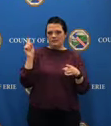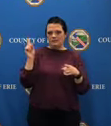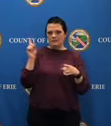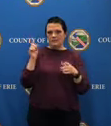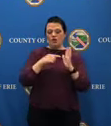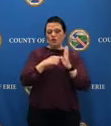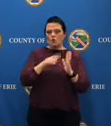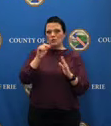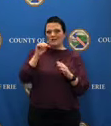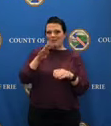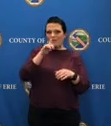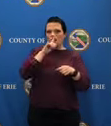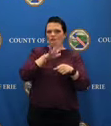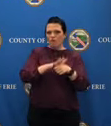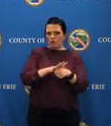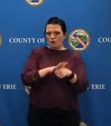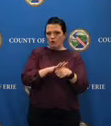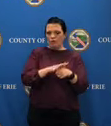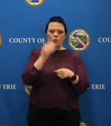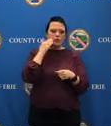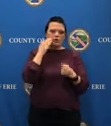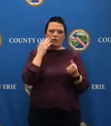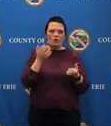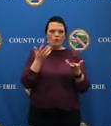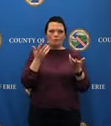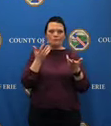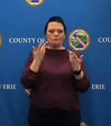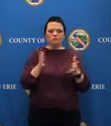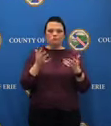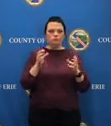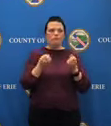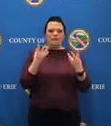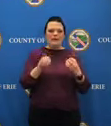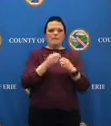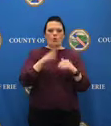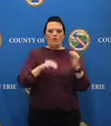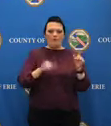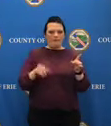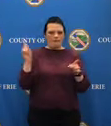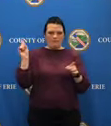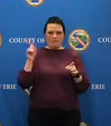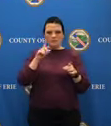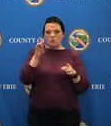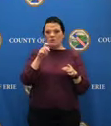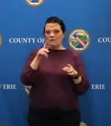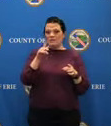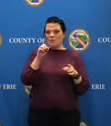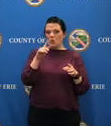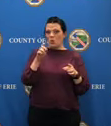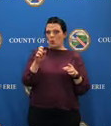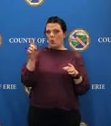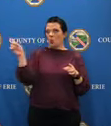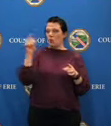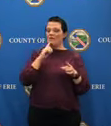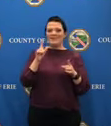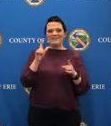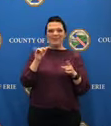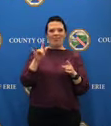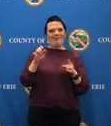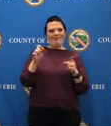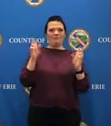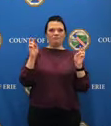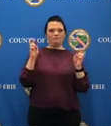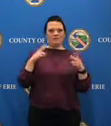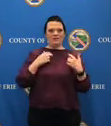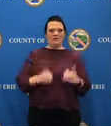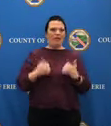lab-confirmed cases. That we know there are many more cases across the community. The zip code feature is live. However, we